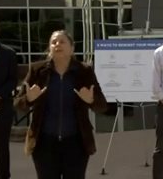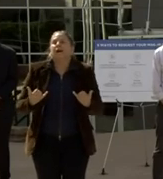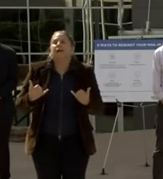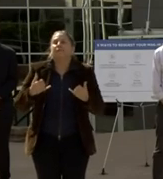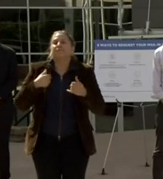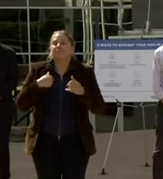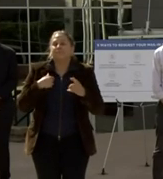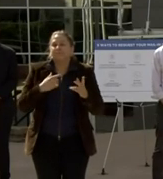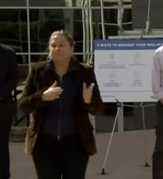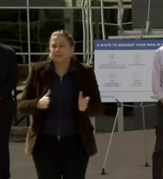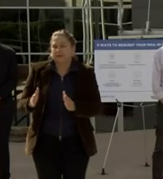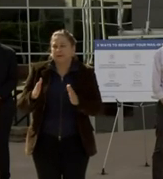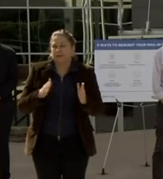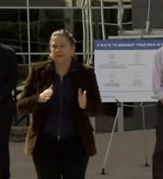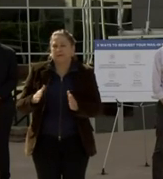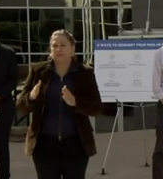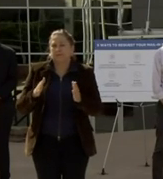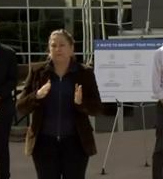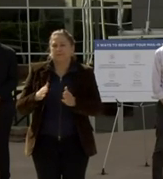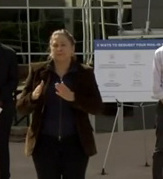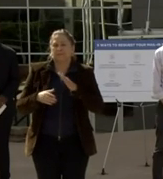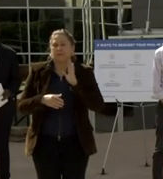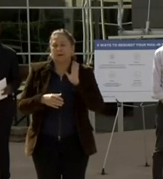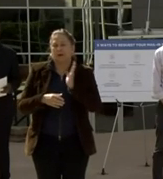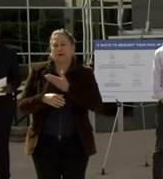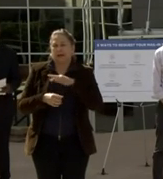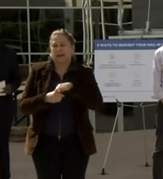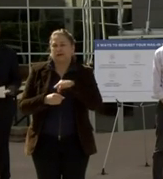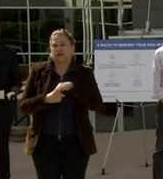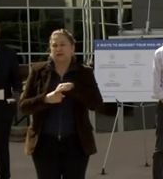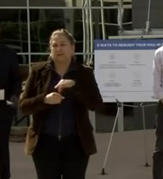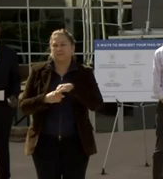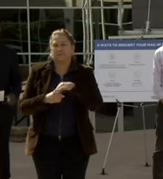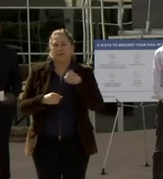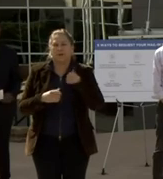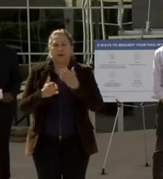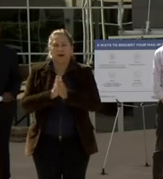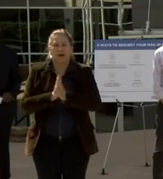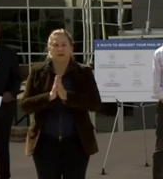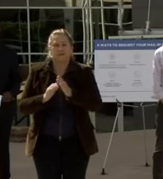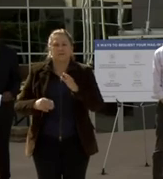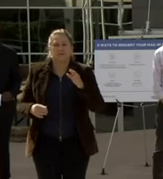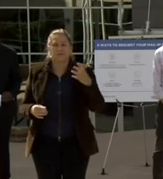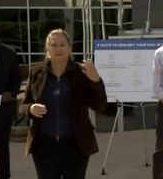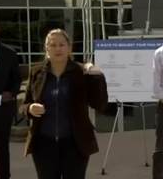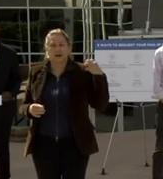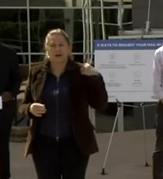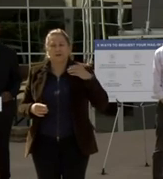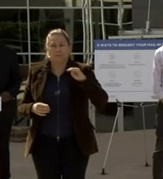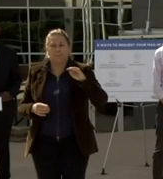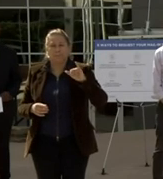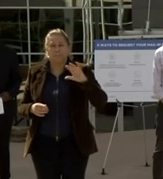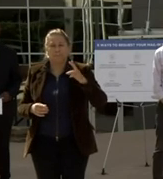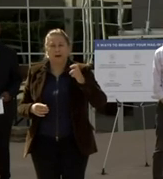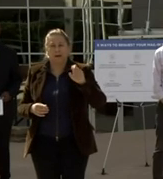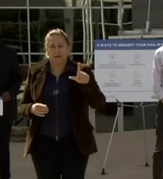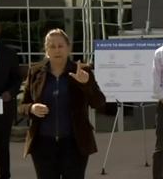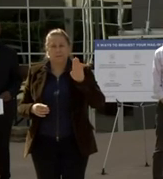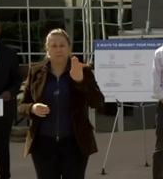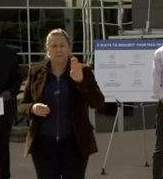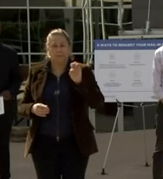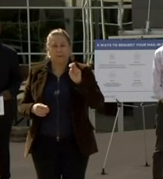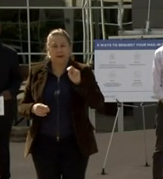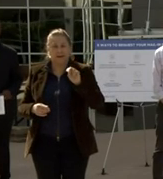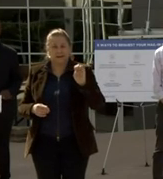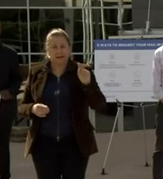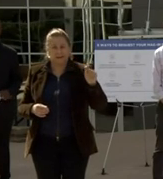our elections. I am going to ask Chairman Michael Bennett, who asked us for some time to